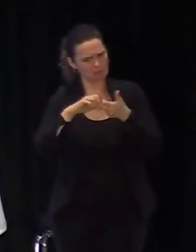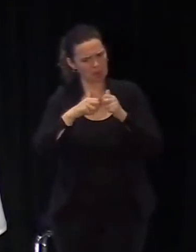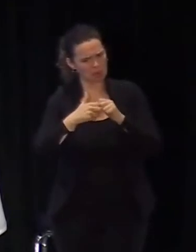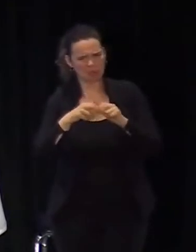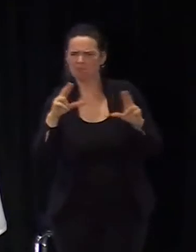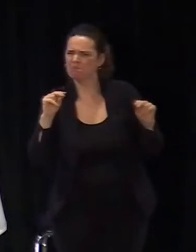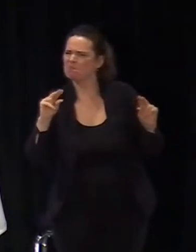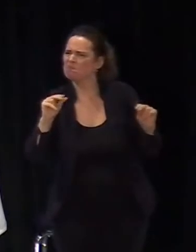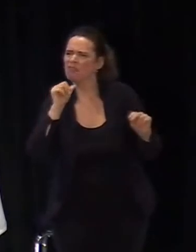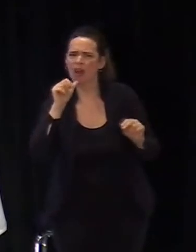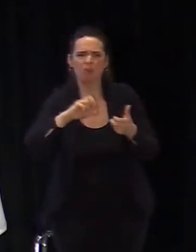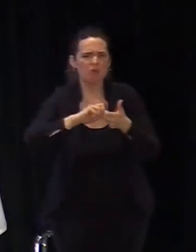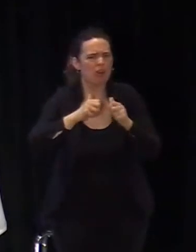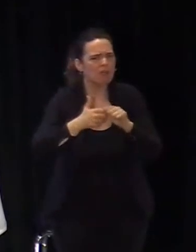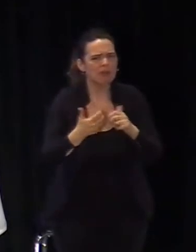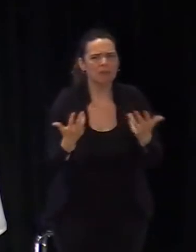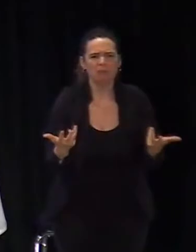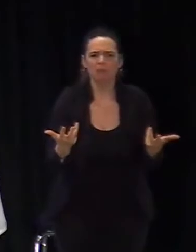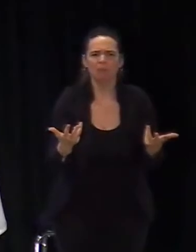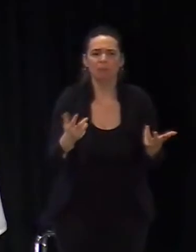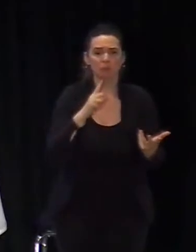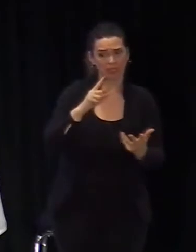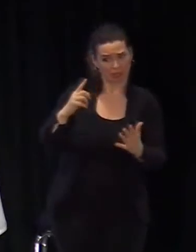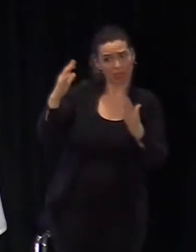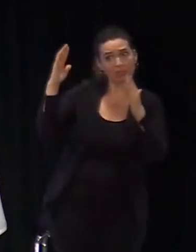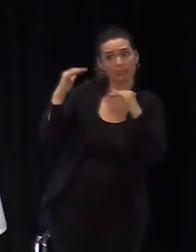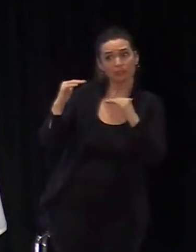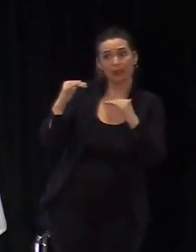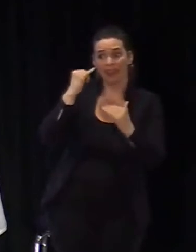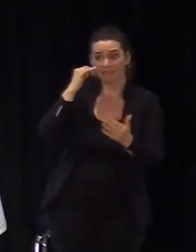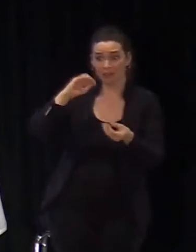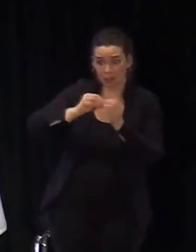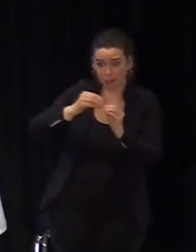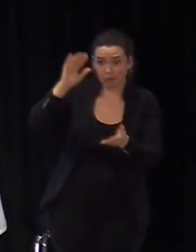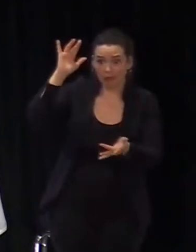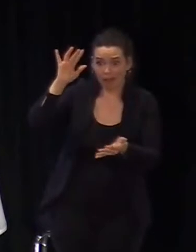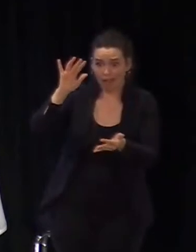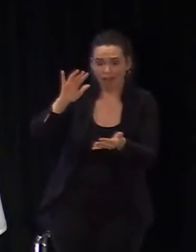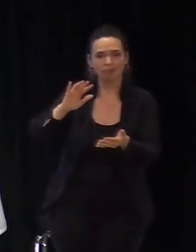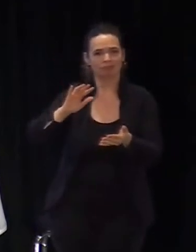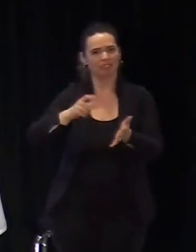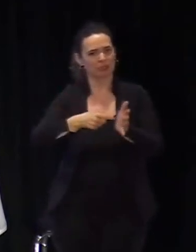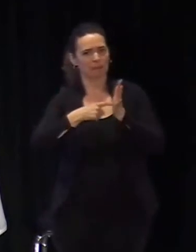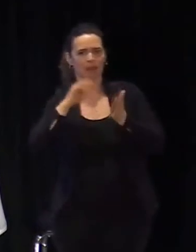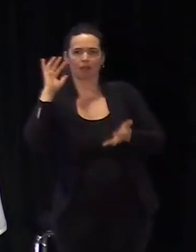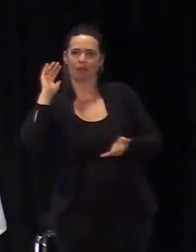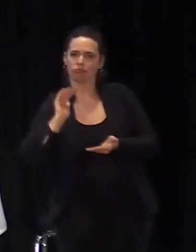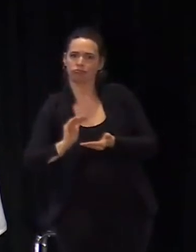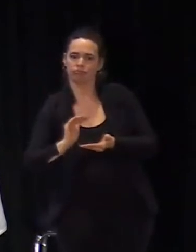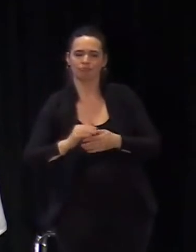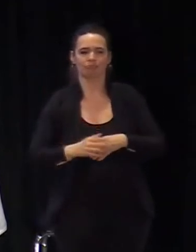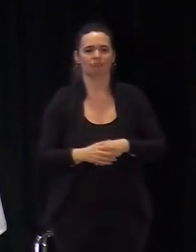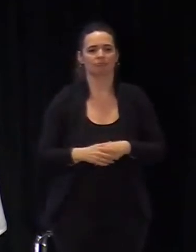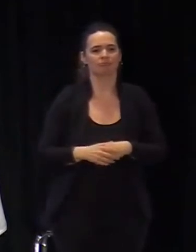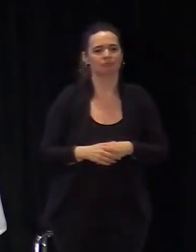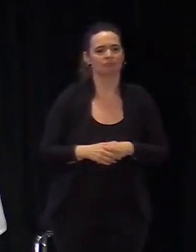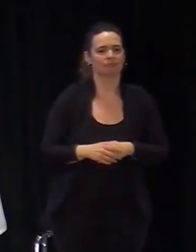that bad. I think it's expected. Once things start to get a little bit better in the community, people are a little bit more